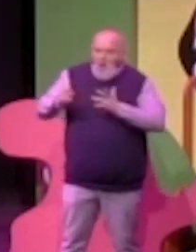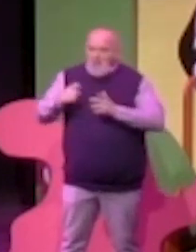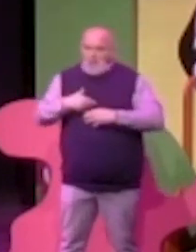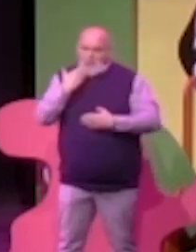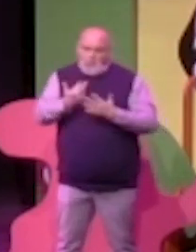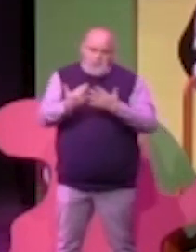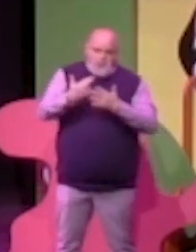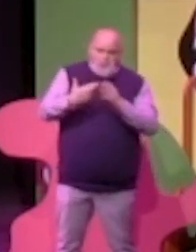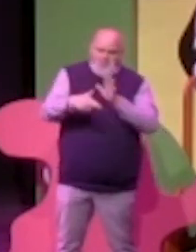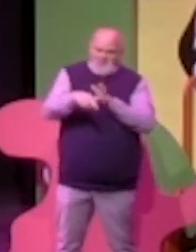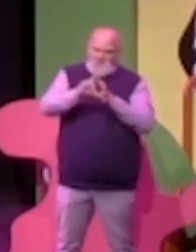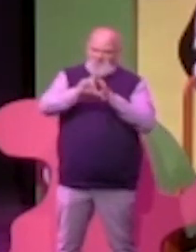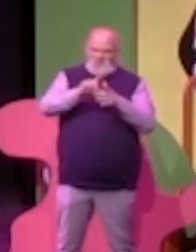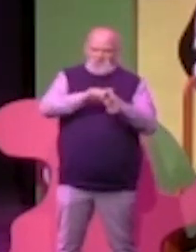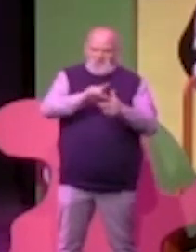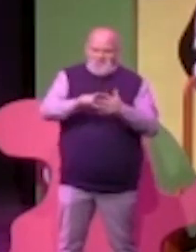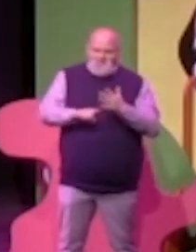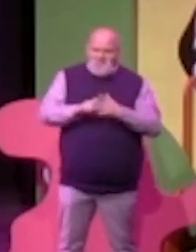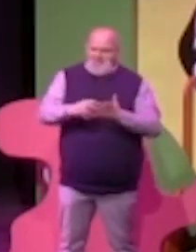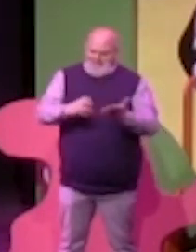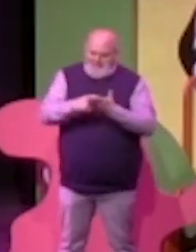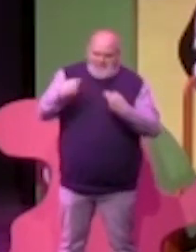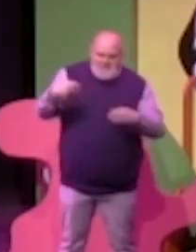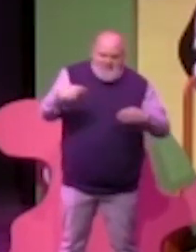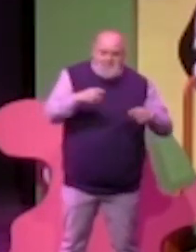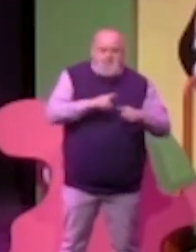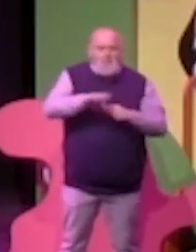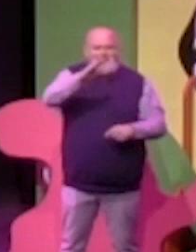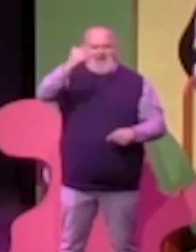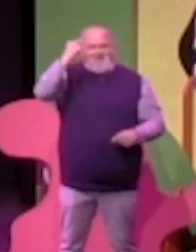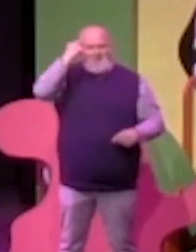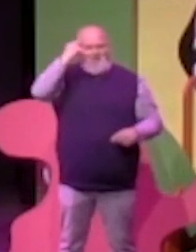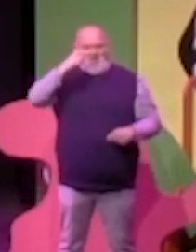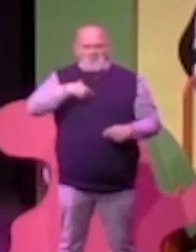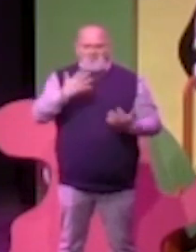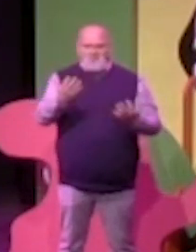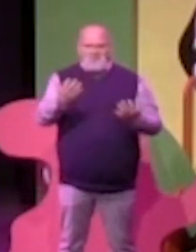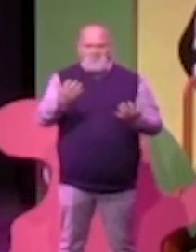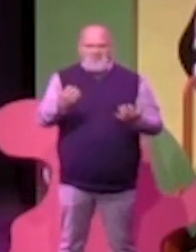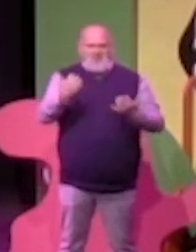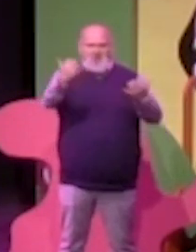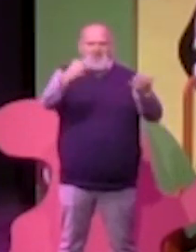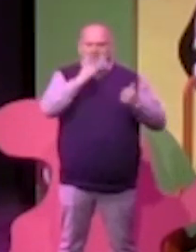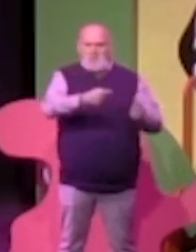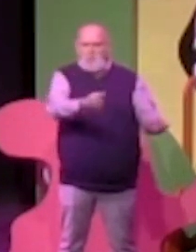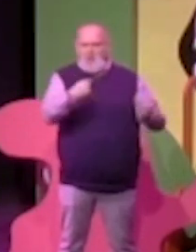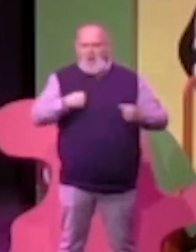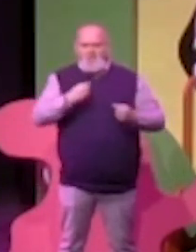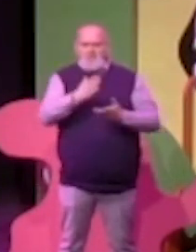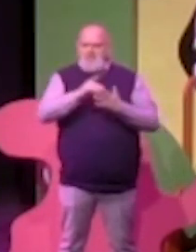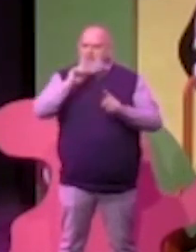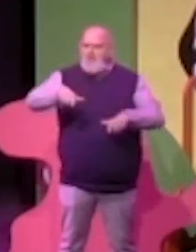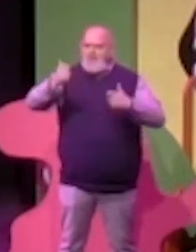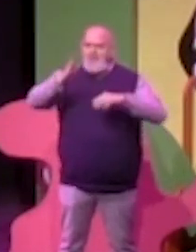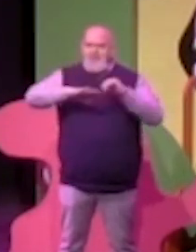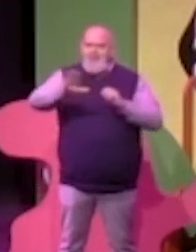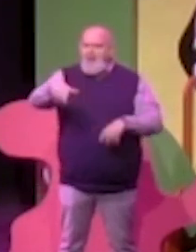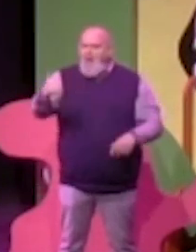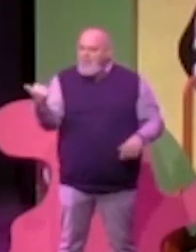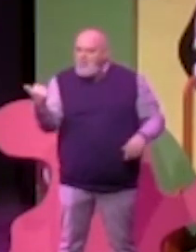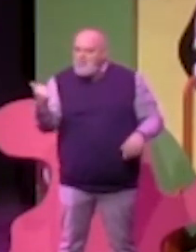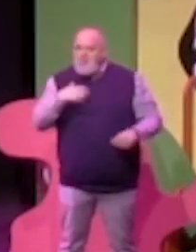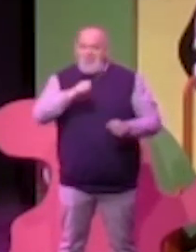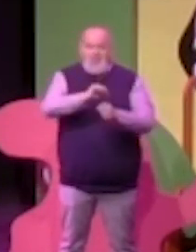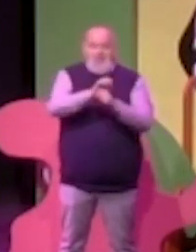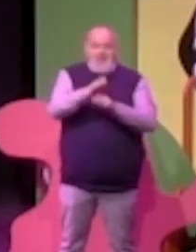we get good ticket sales, but we never thought the audience would be there. Some audiences bigger than others. The